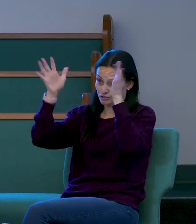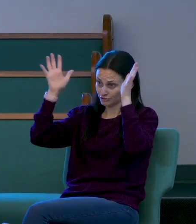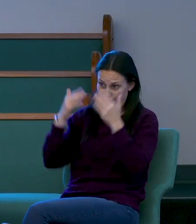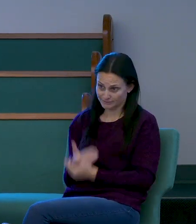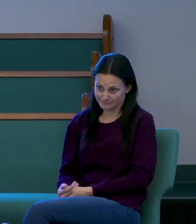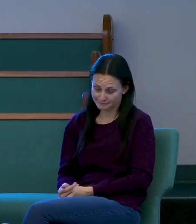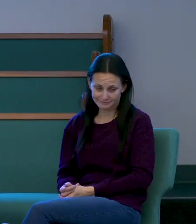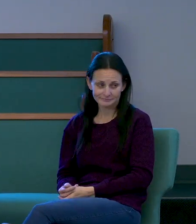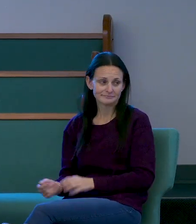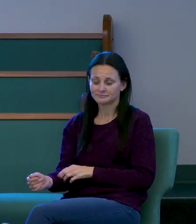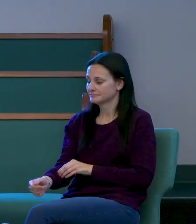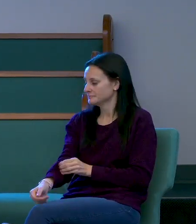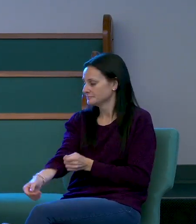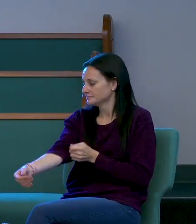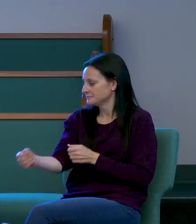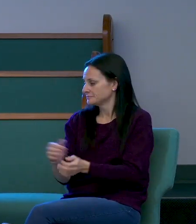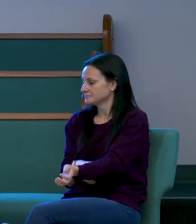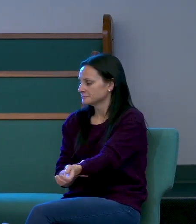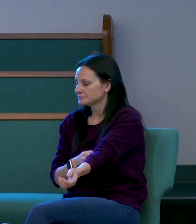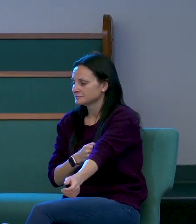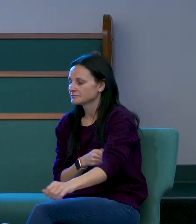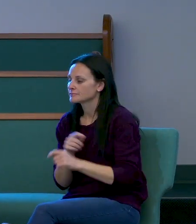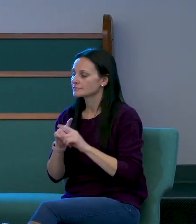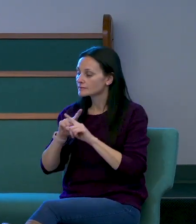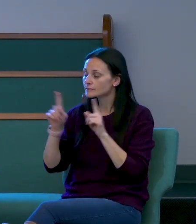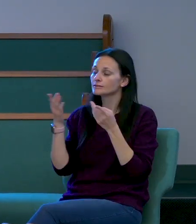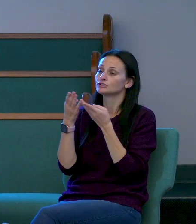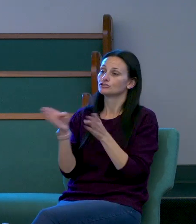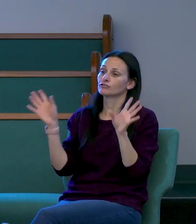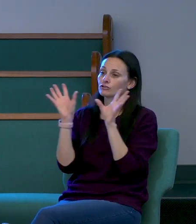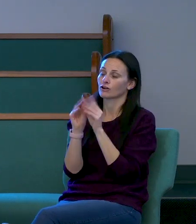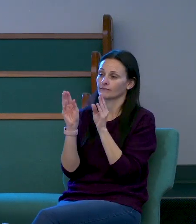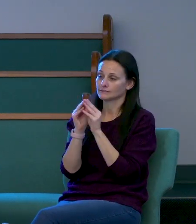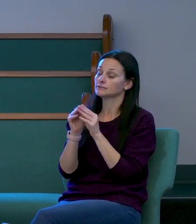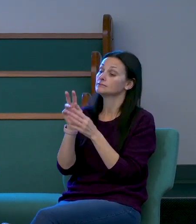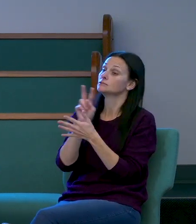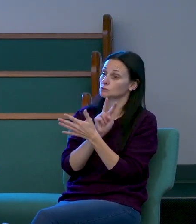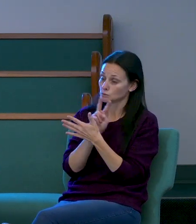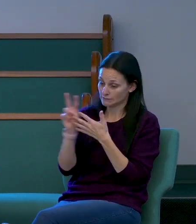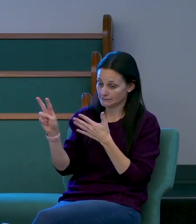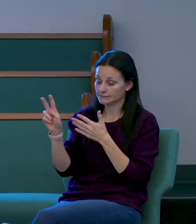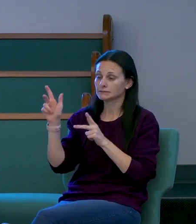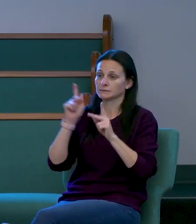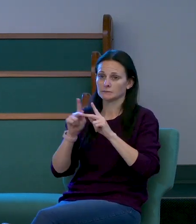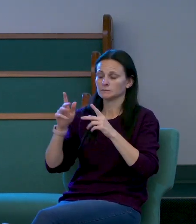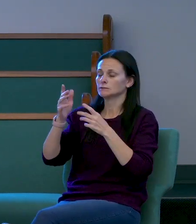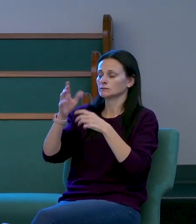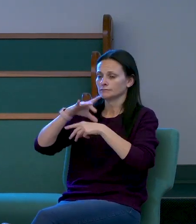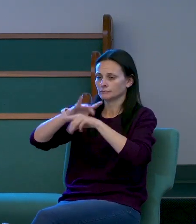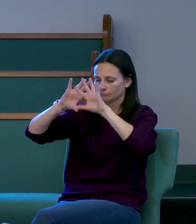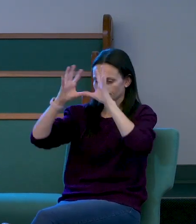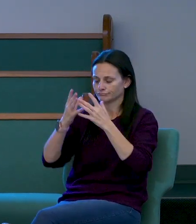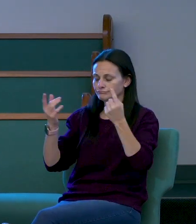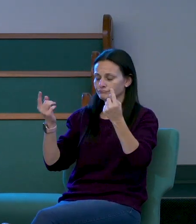congratulations. But it is the general conference, 2 weeks, of people across the globe,